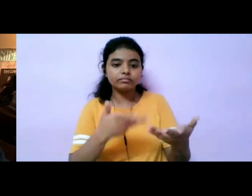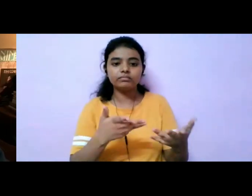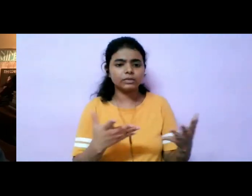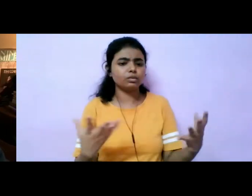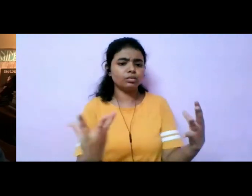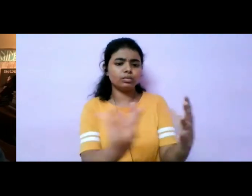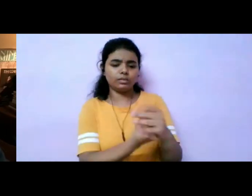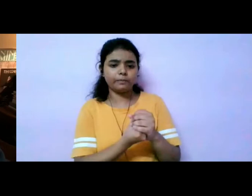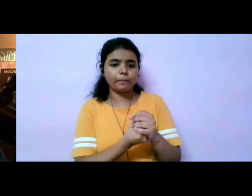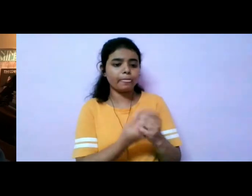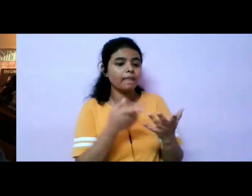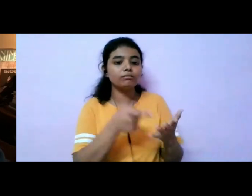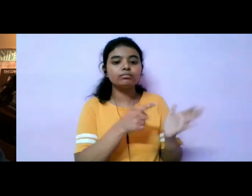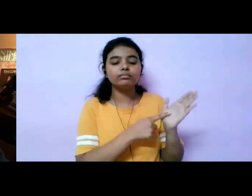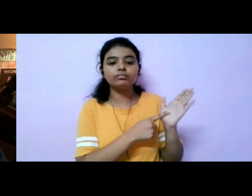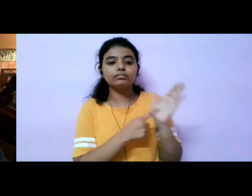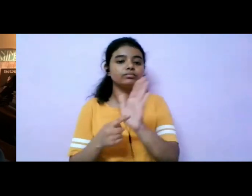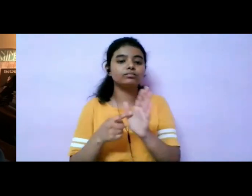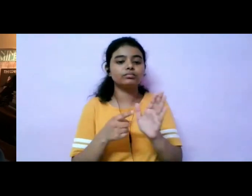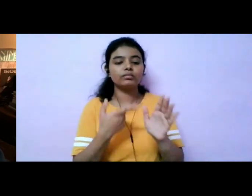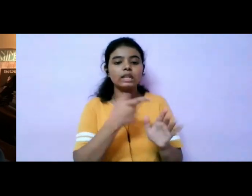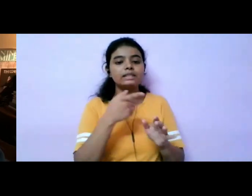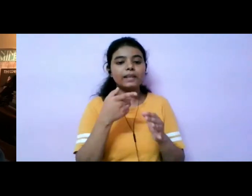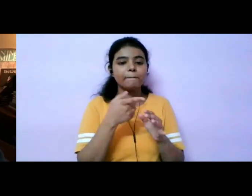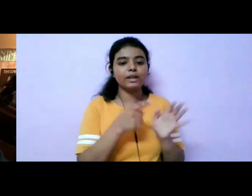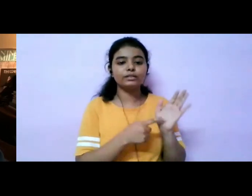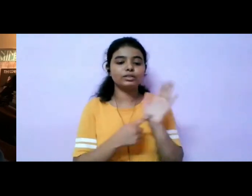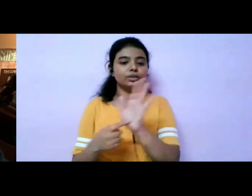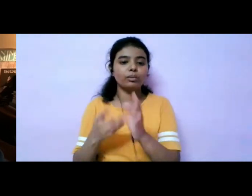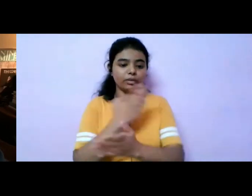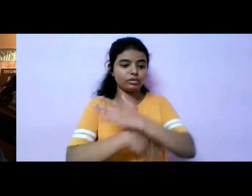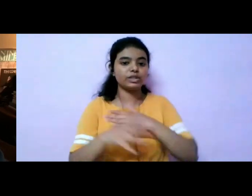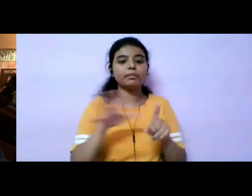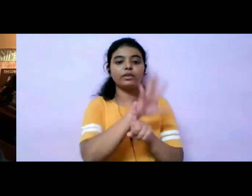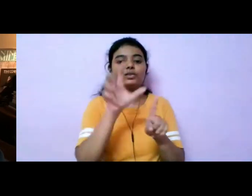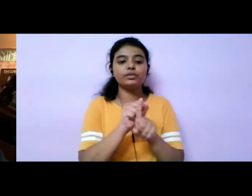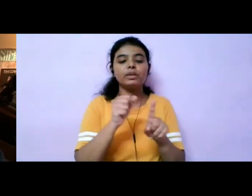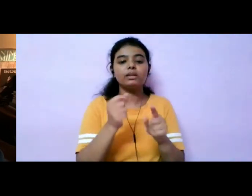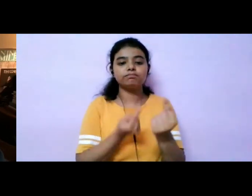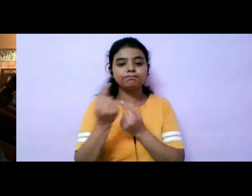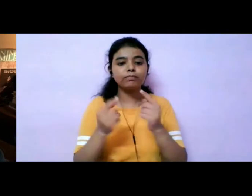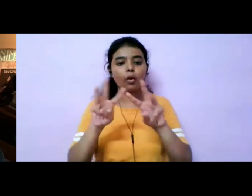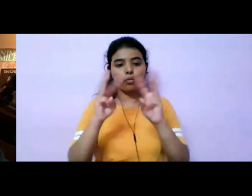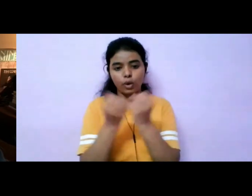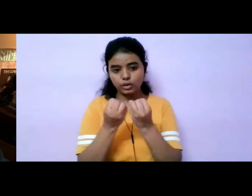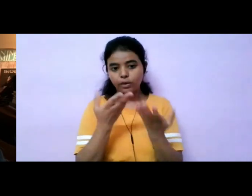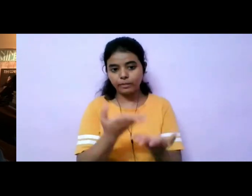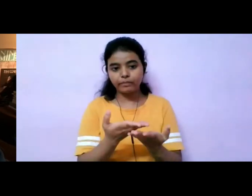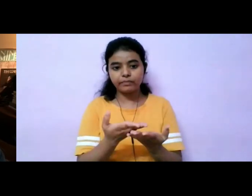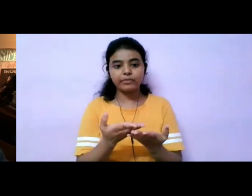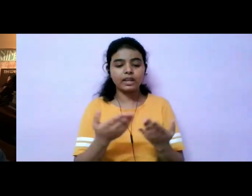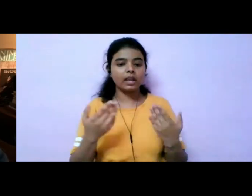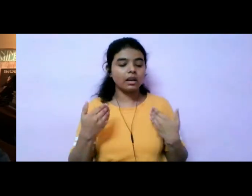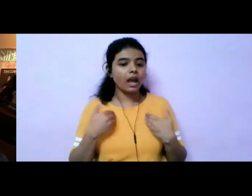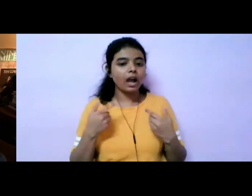together and perform their work as part of the Disability and Cultural Diplomacy Workshop my friends and I have